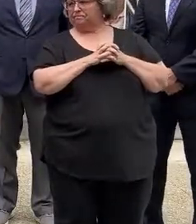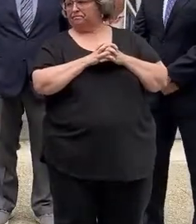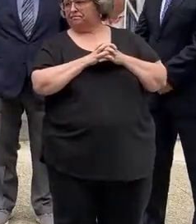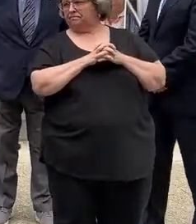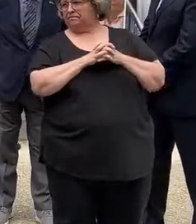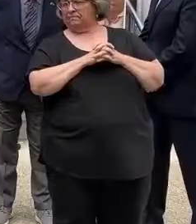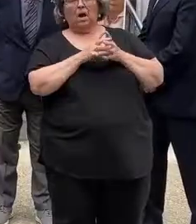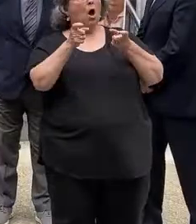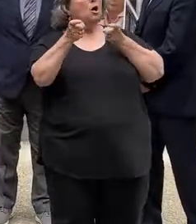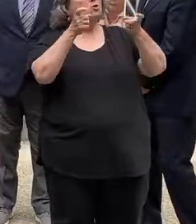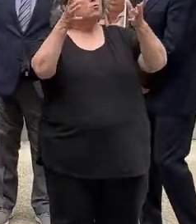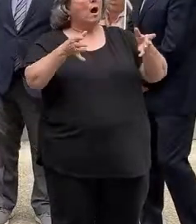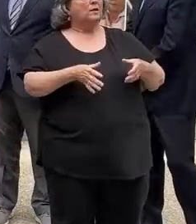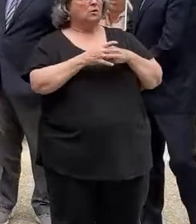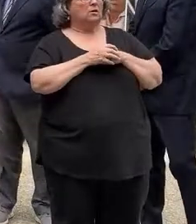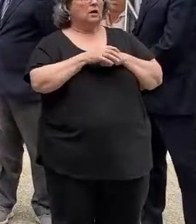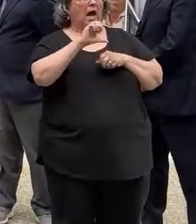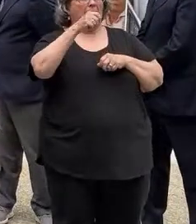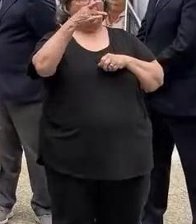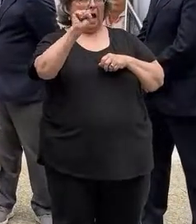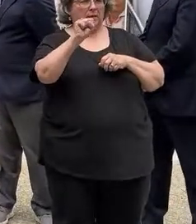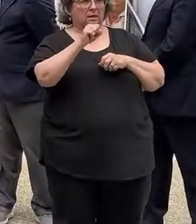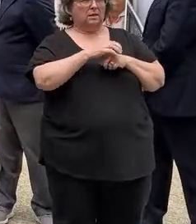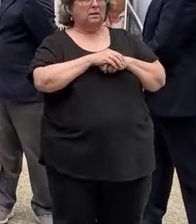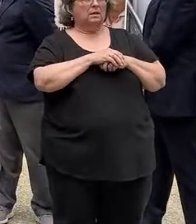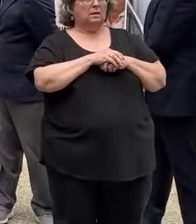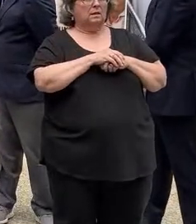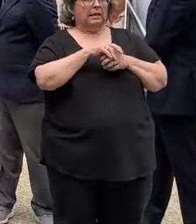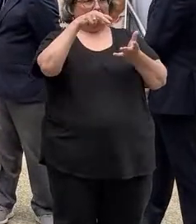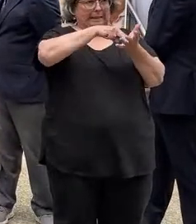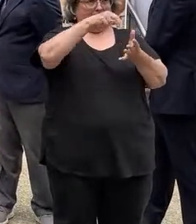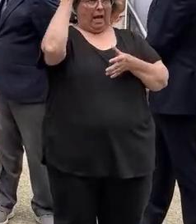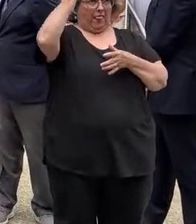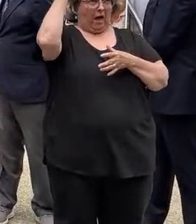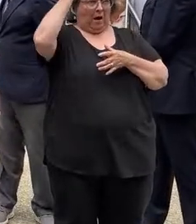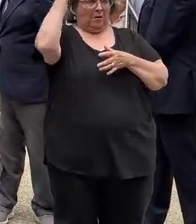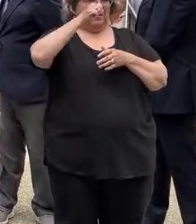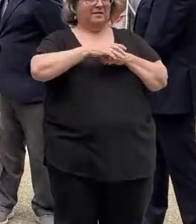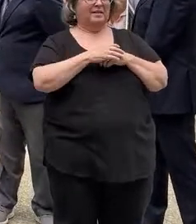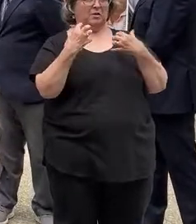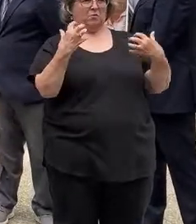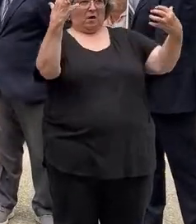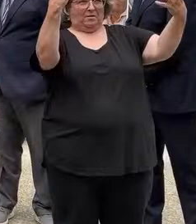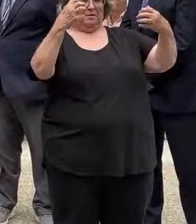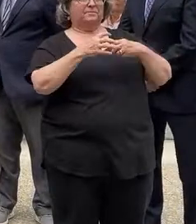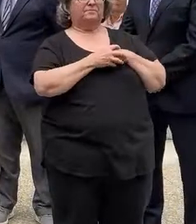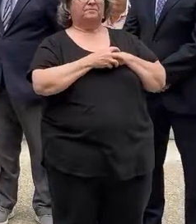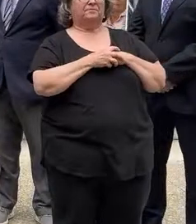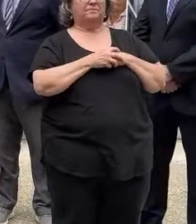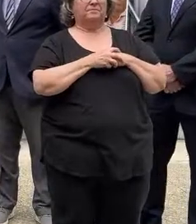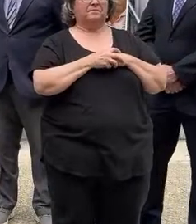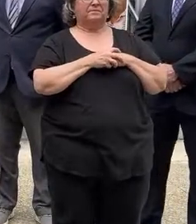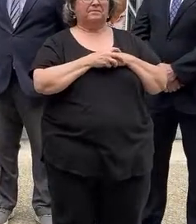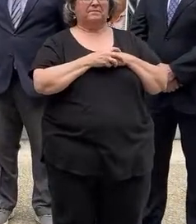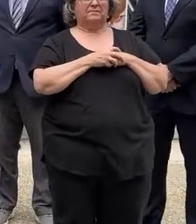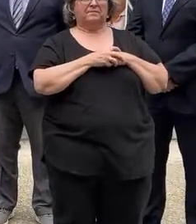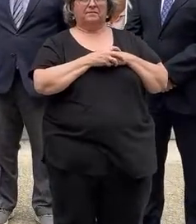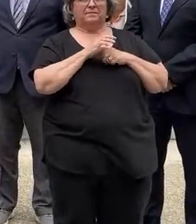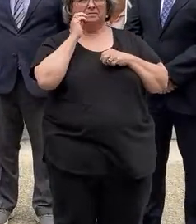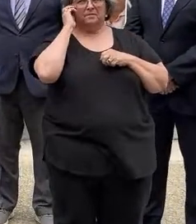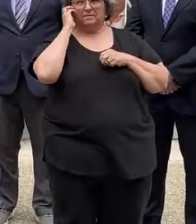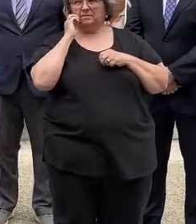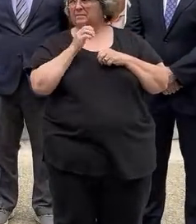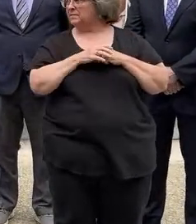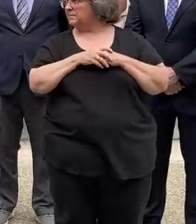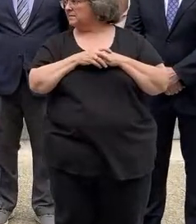the director of APS is standing right up there in the wings there a little bit. But do you have a few